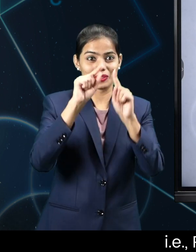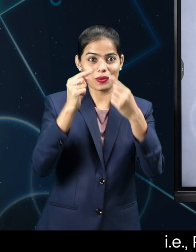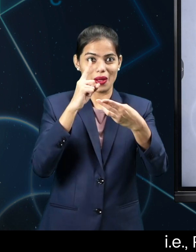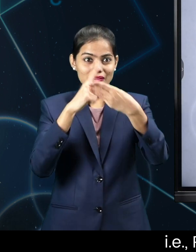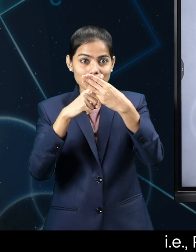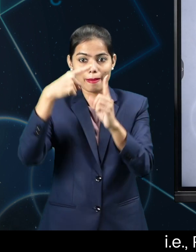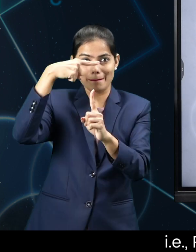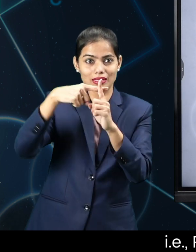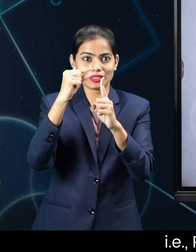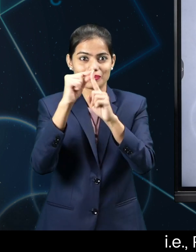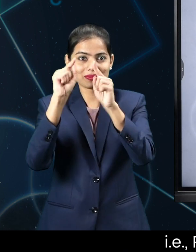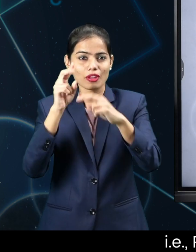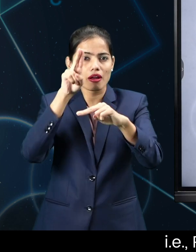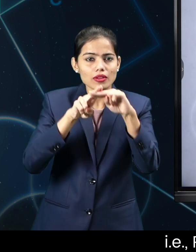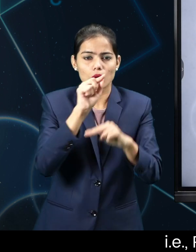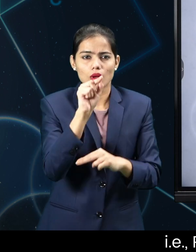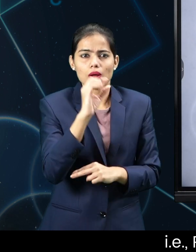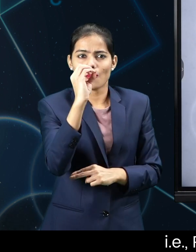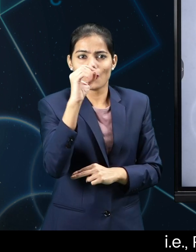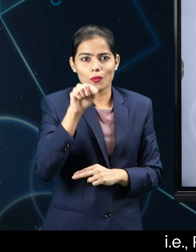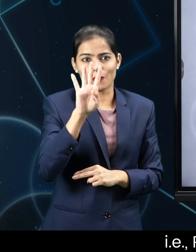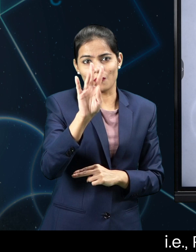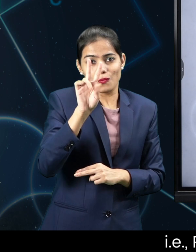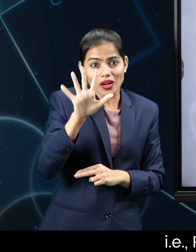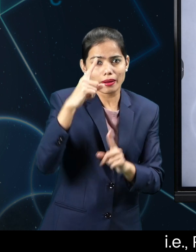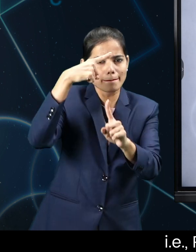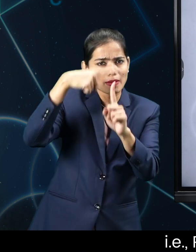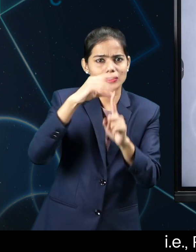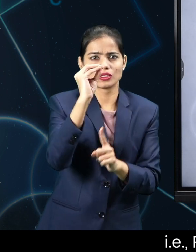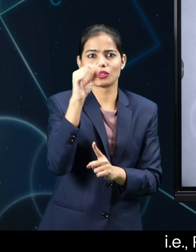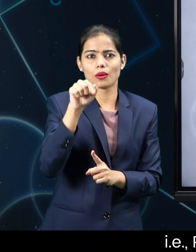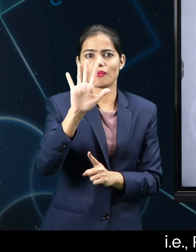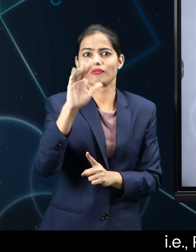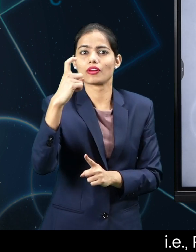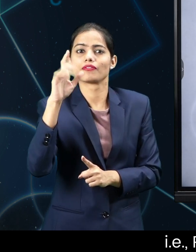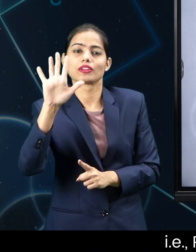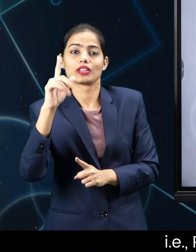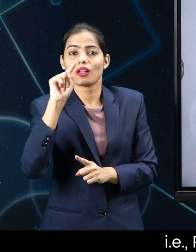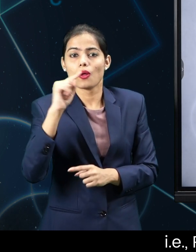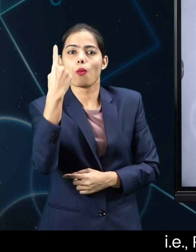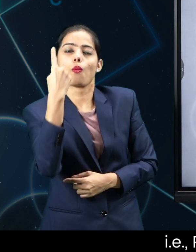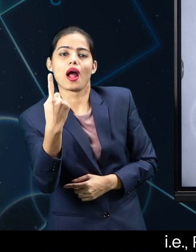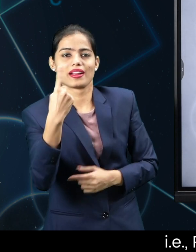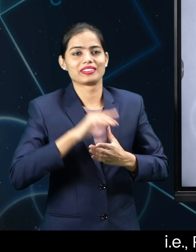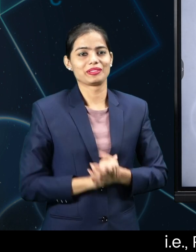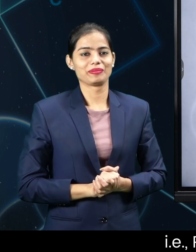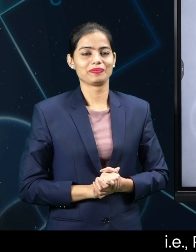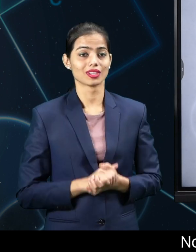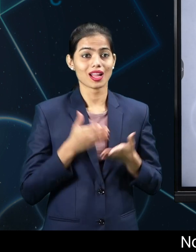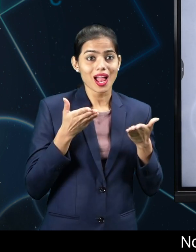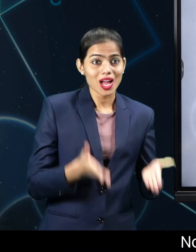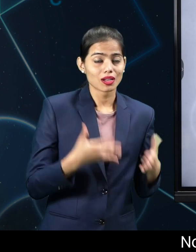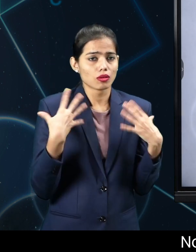E plus P of F is equal to 0.425 plus 0.575 is equal to